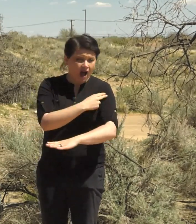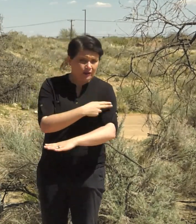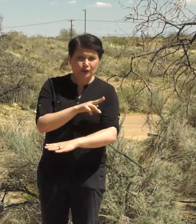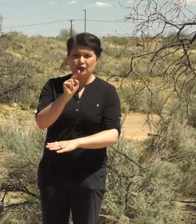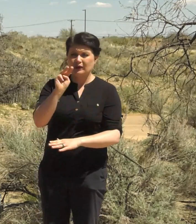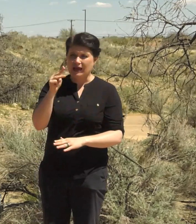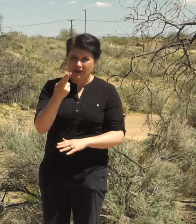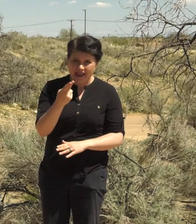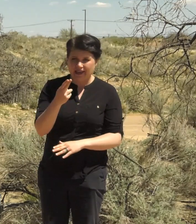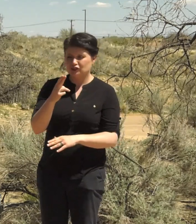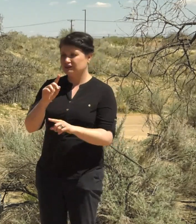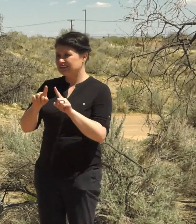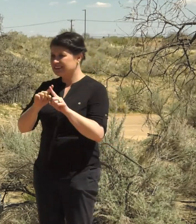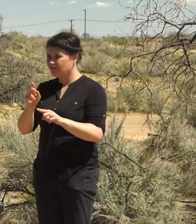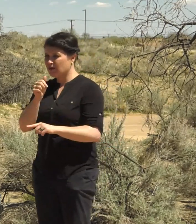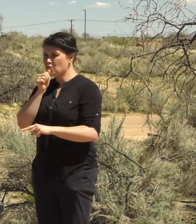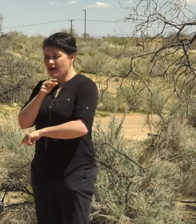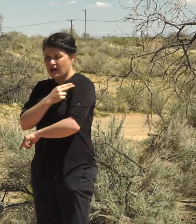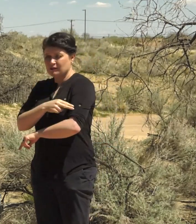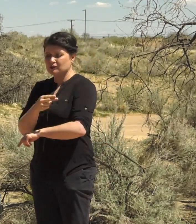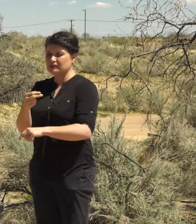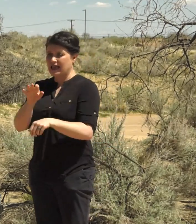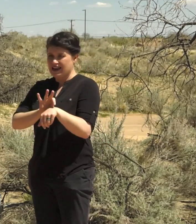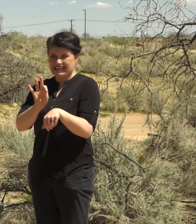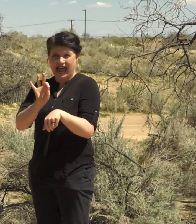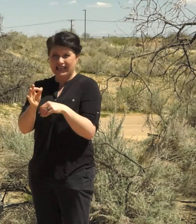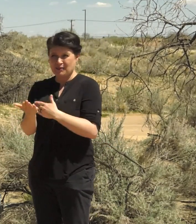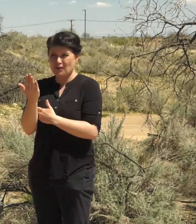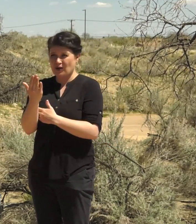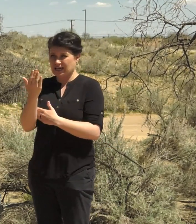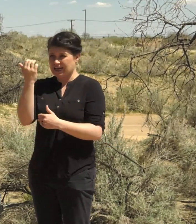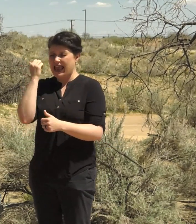that one Albuquerque spirit every morning at 9 a.m.